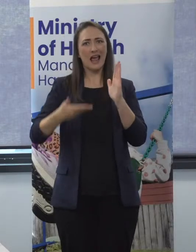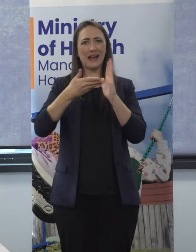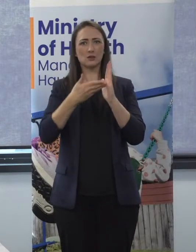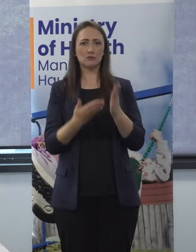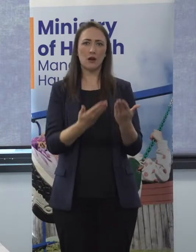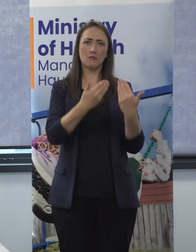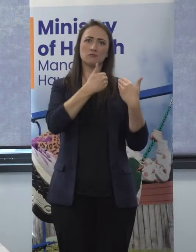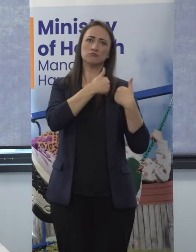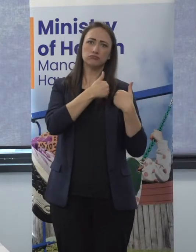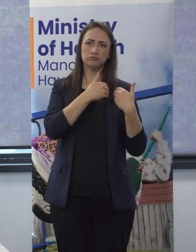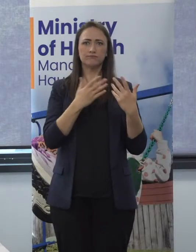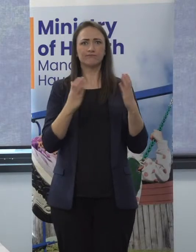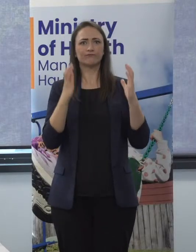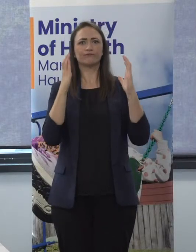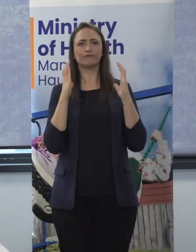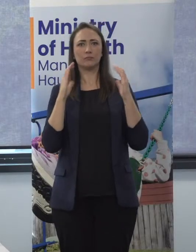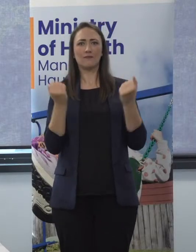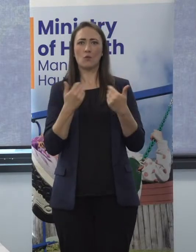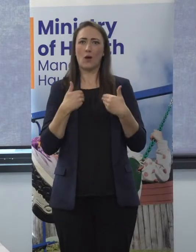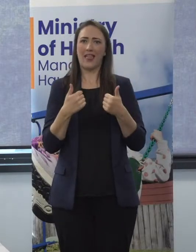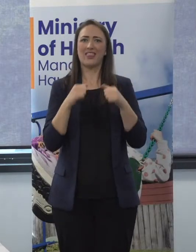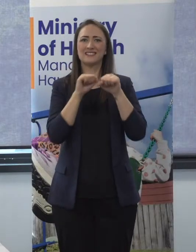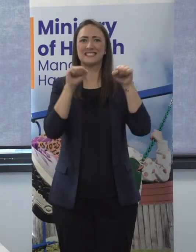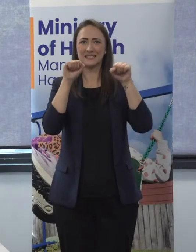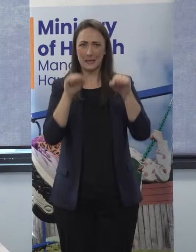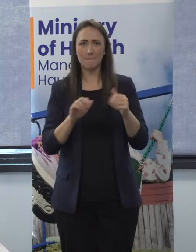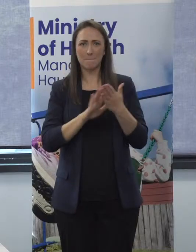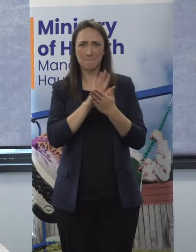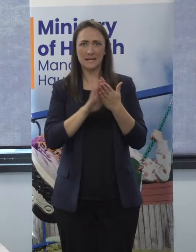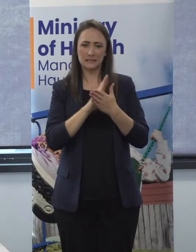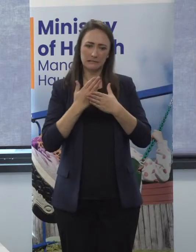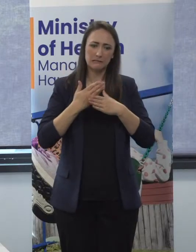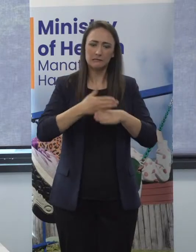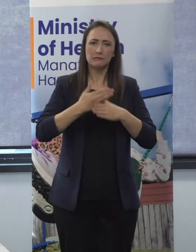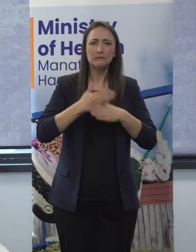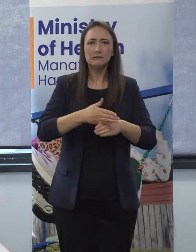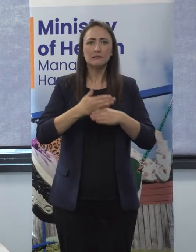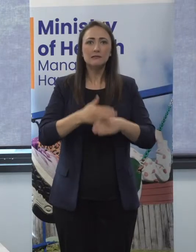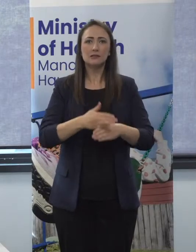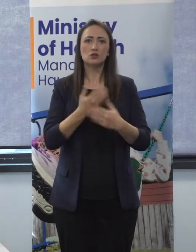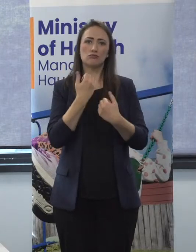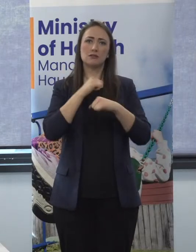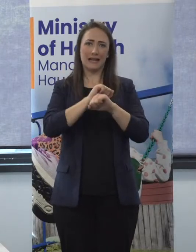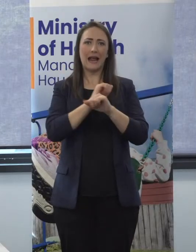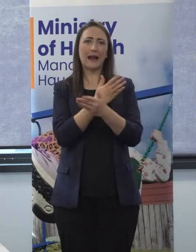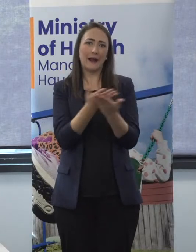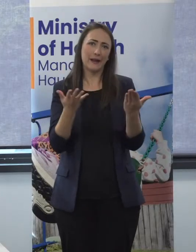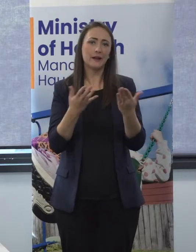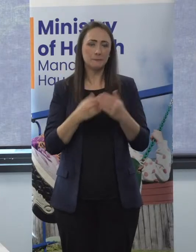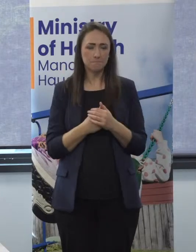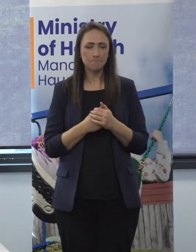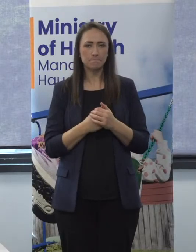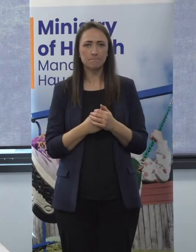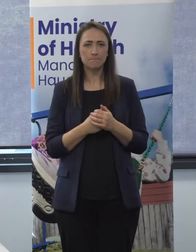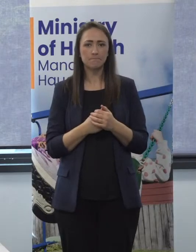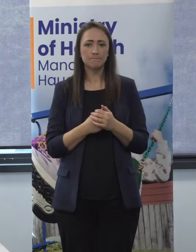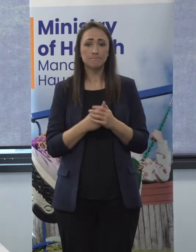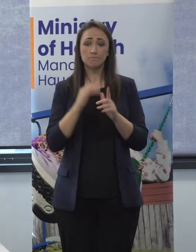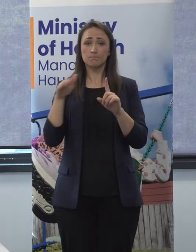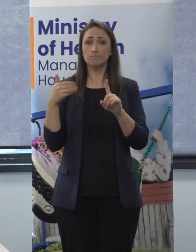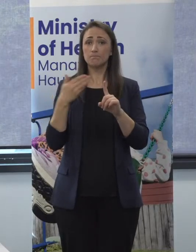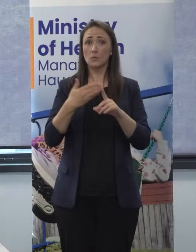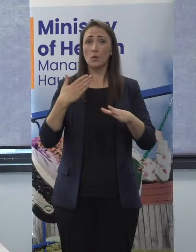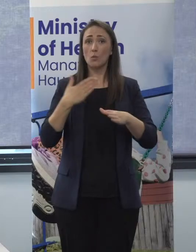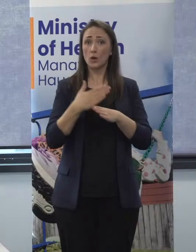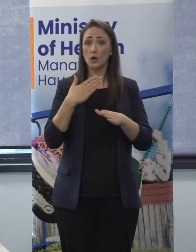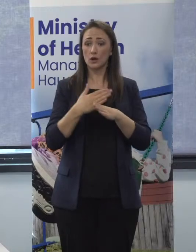experienced across our already busy health system. Overall, the work that we've done up till now with our public